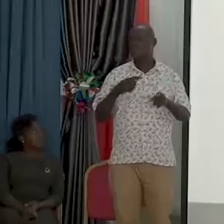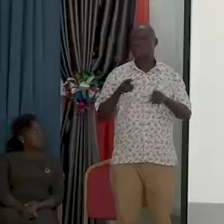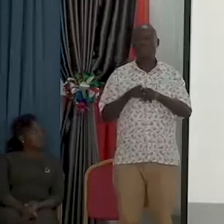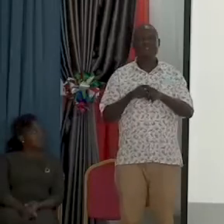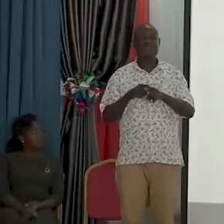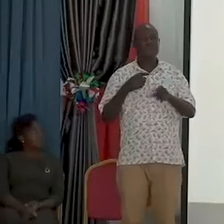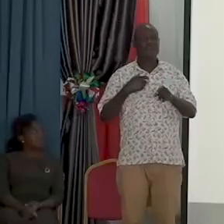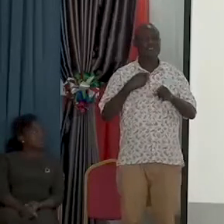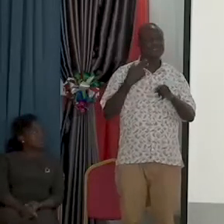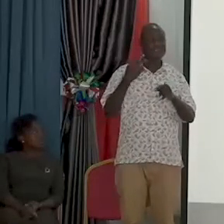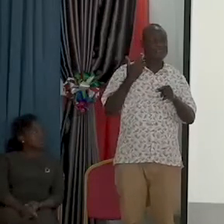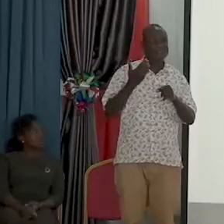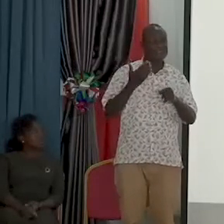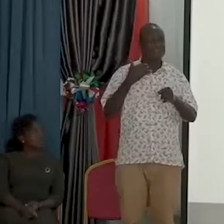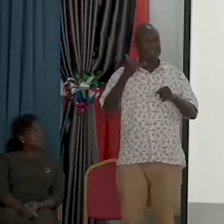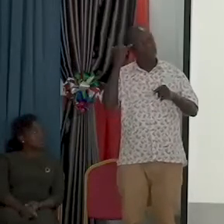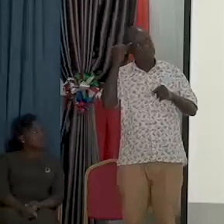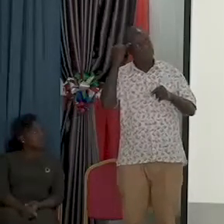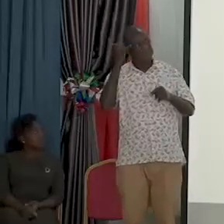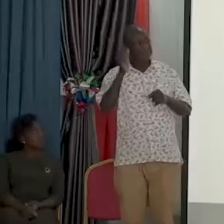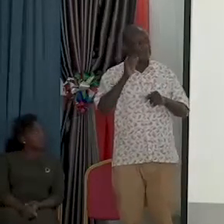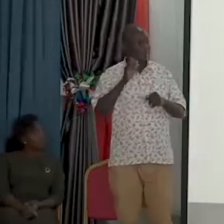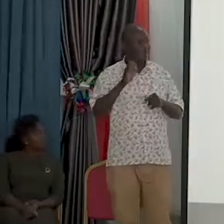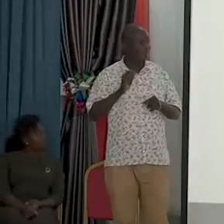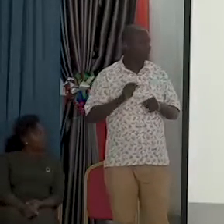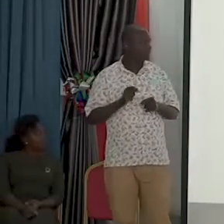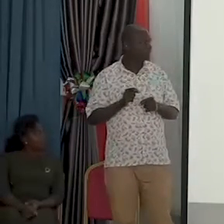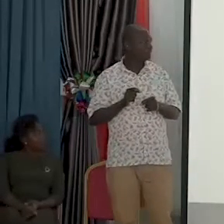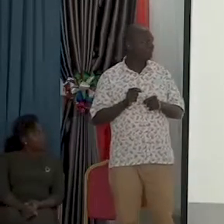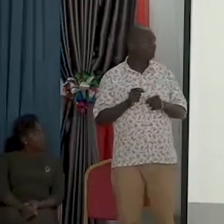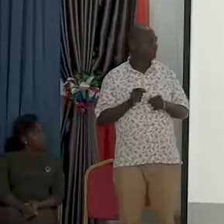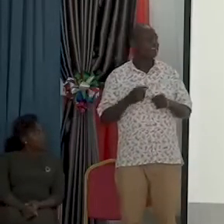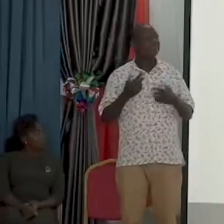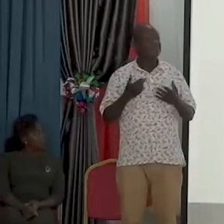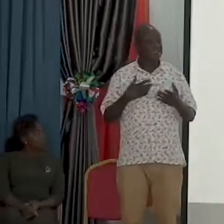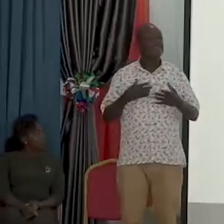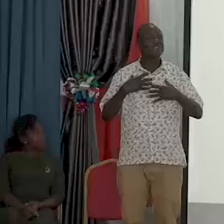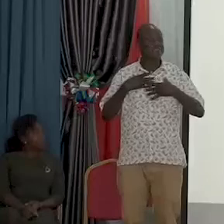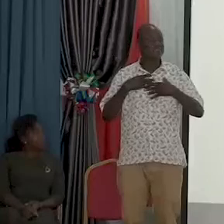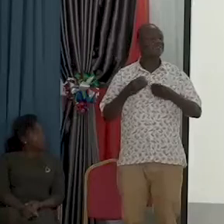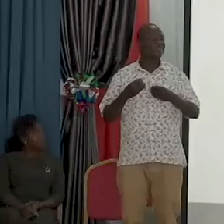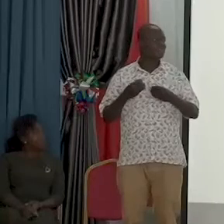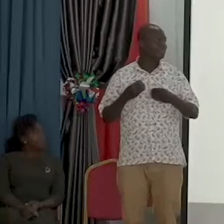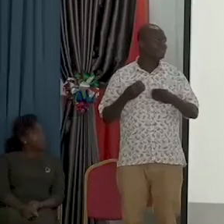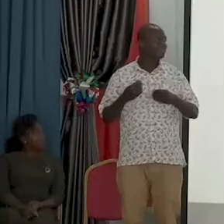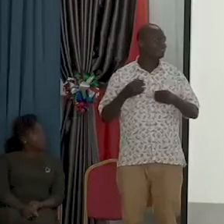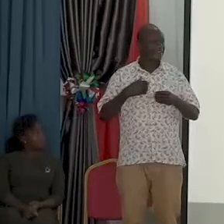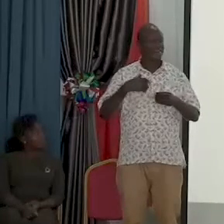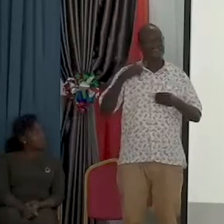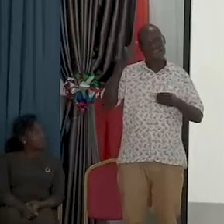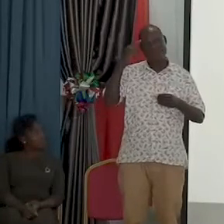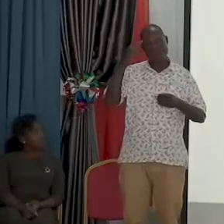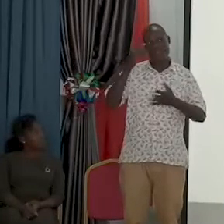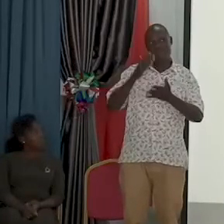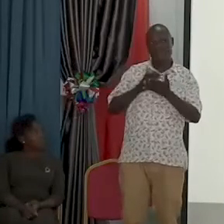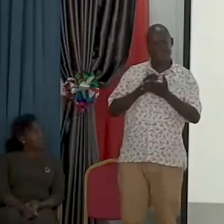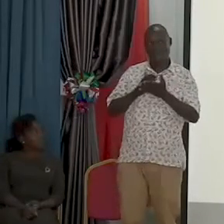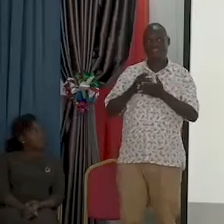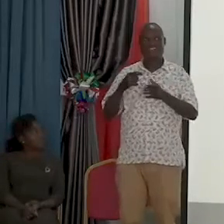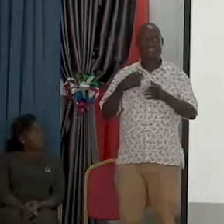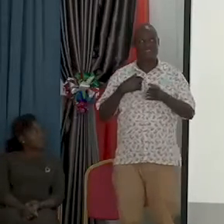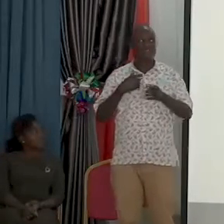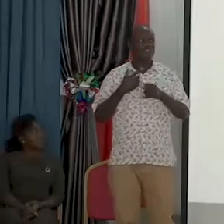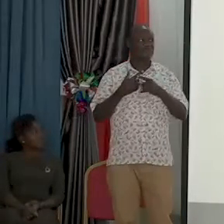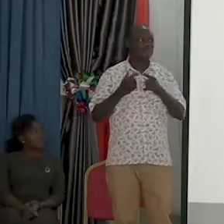we're changing our mindset here. And then what are they interested in? Do they love to play with balloons? Do they like to splash